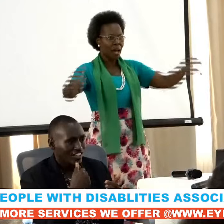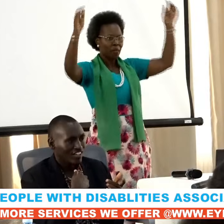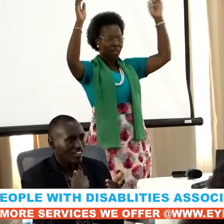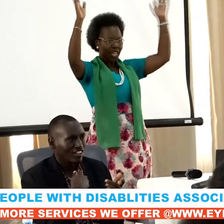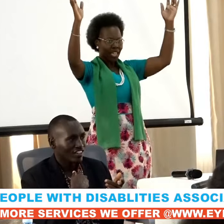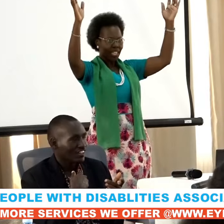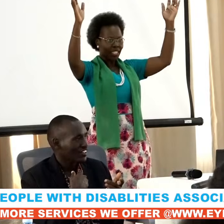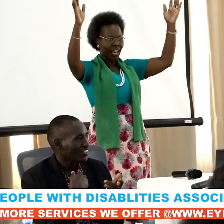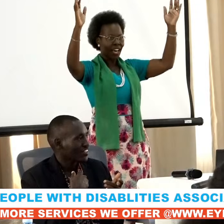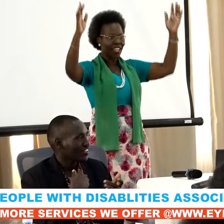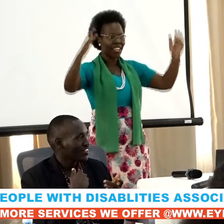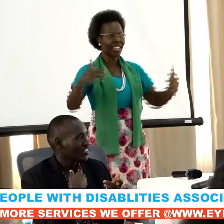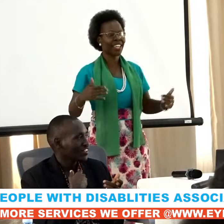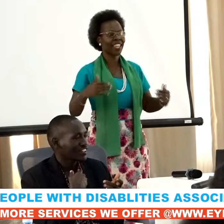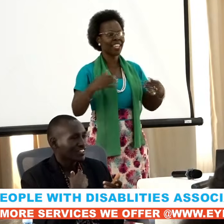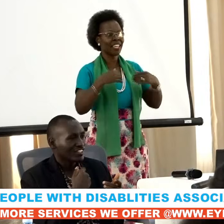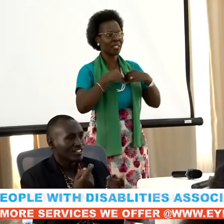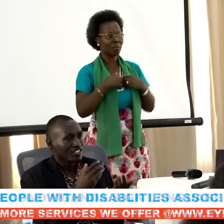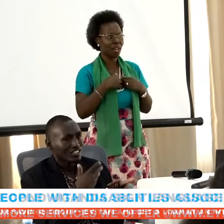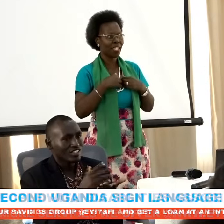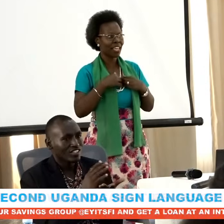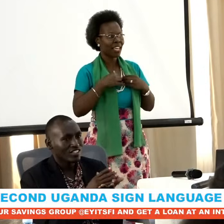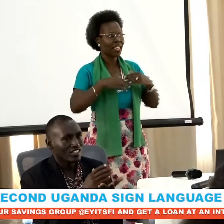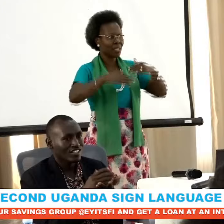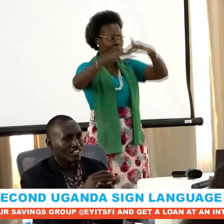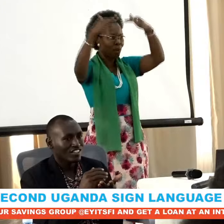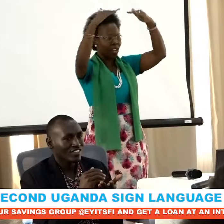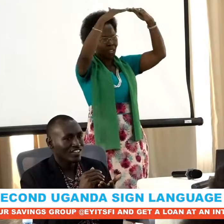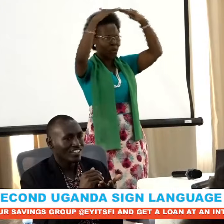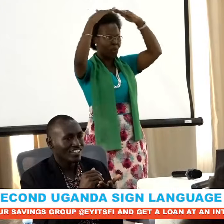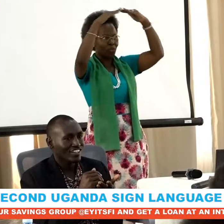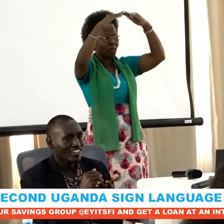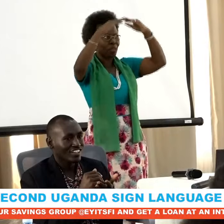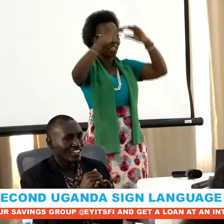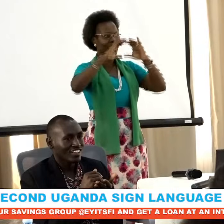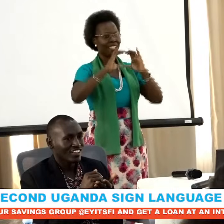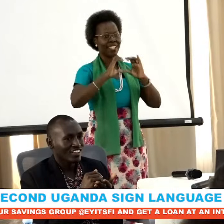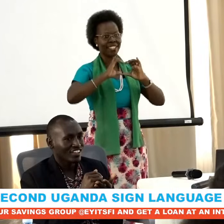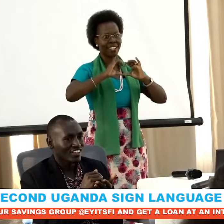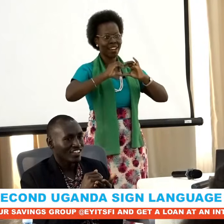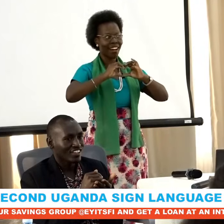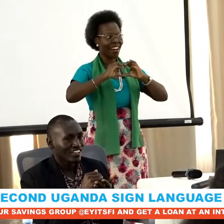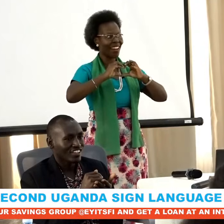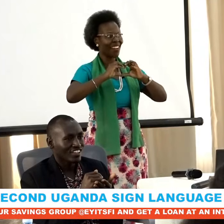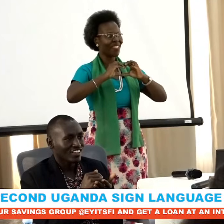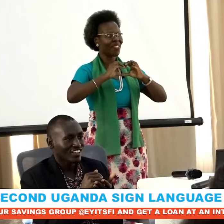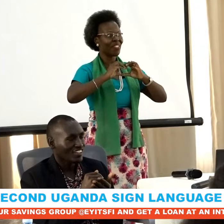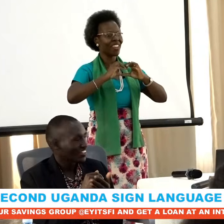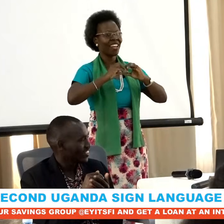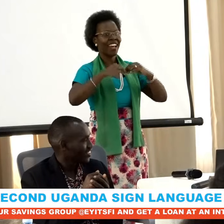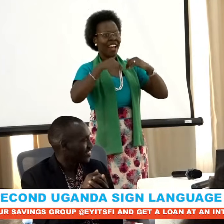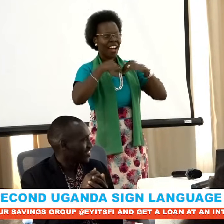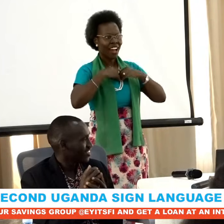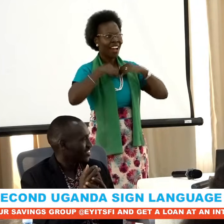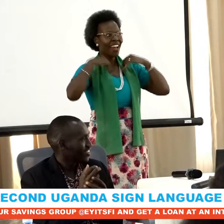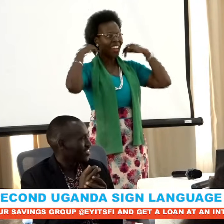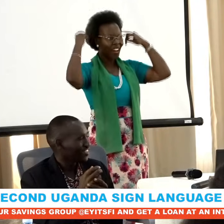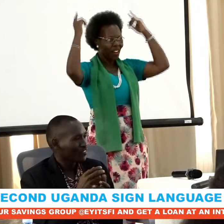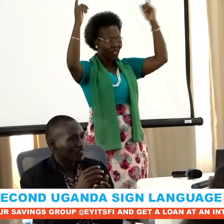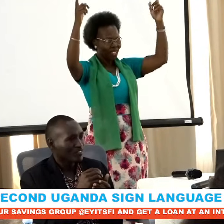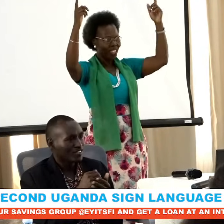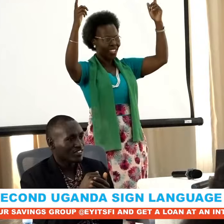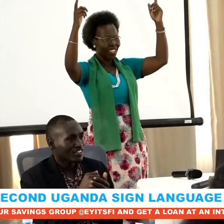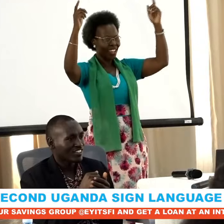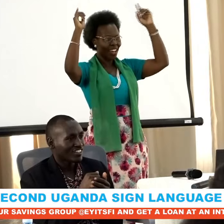I am his and he is mine. His banner over me is love. I